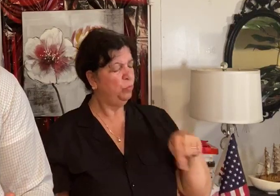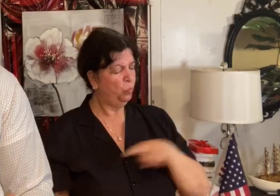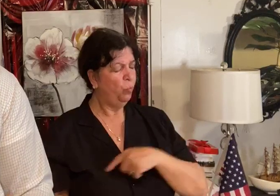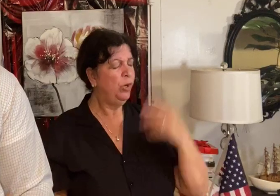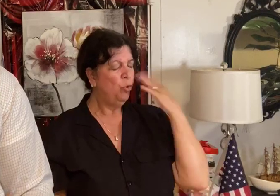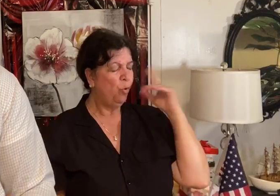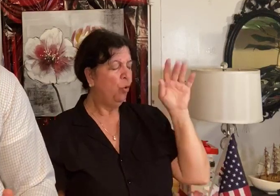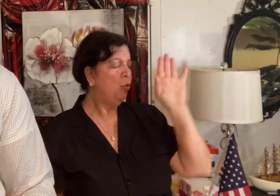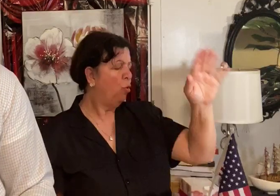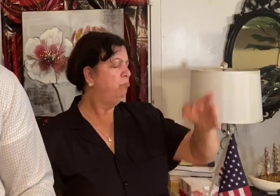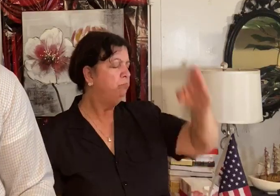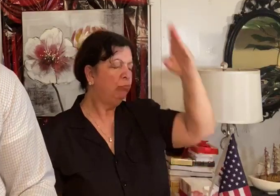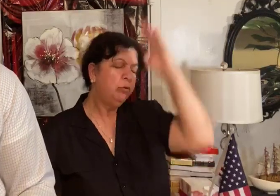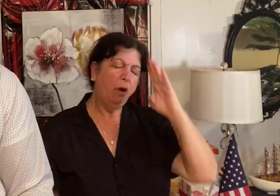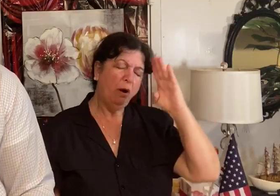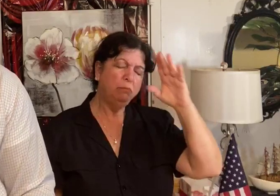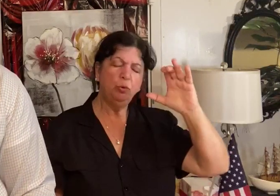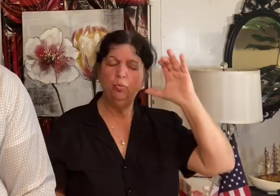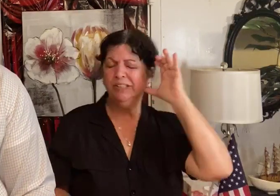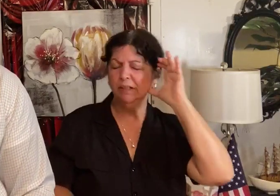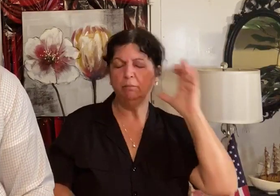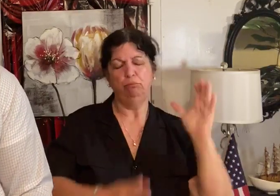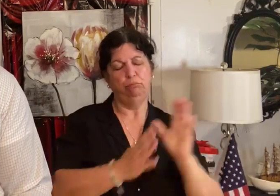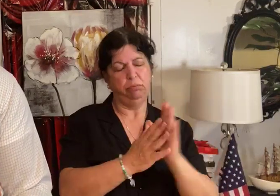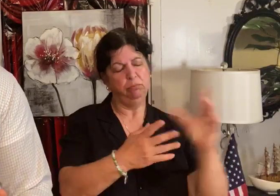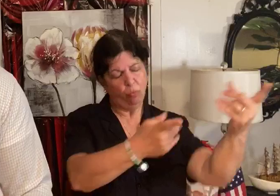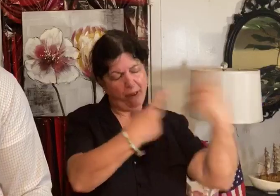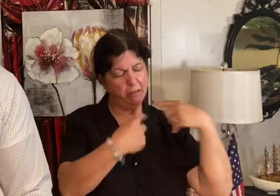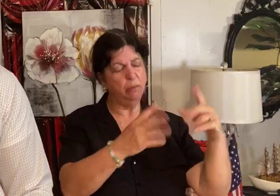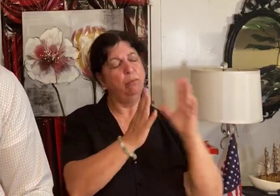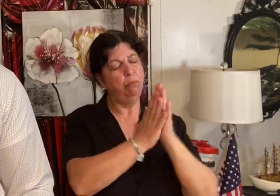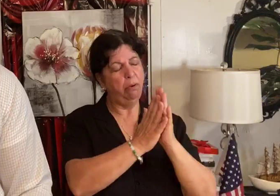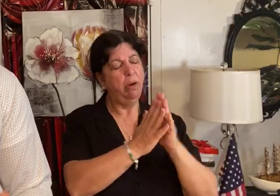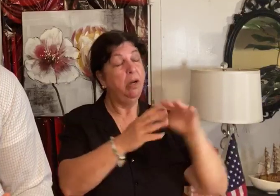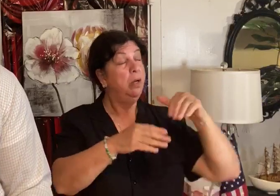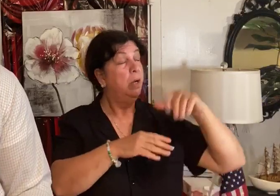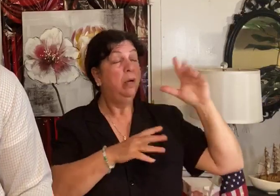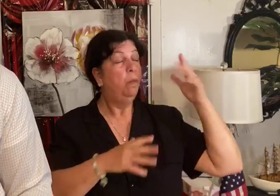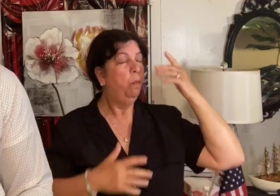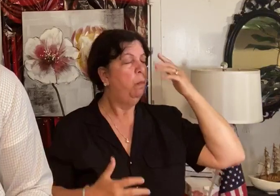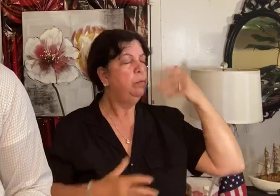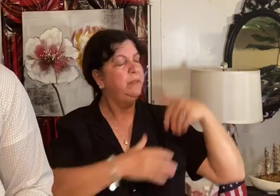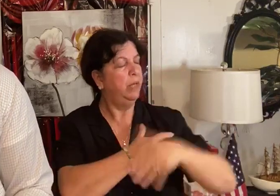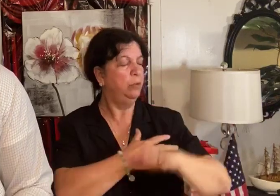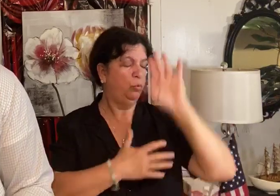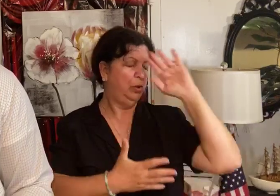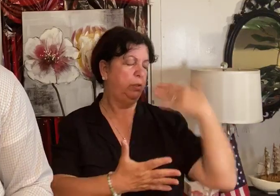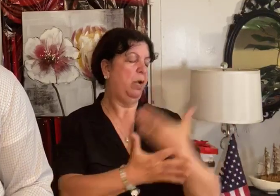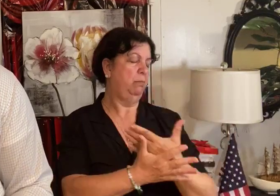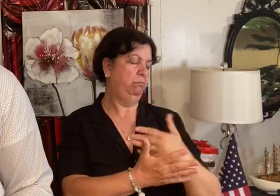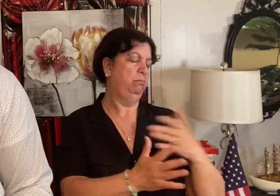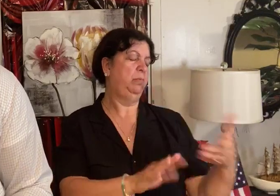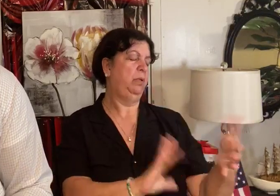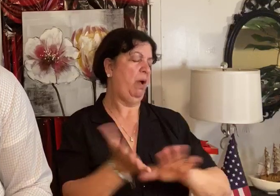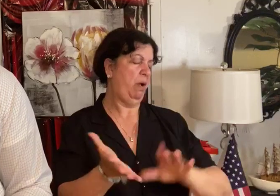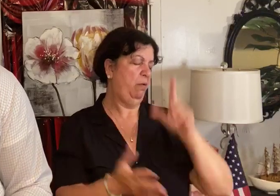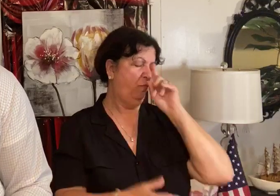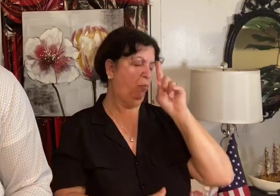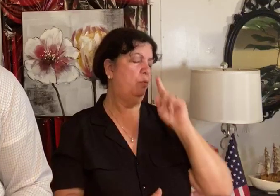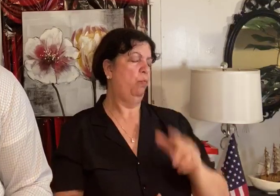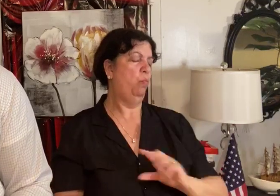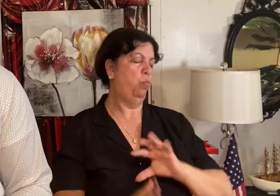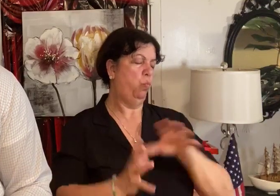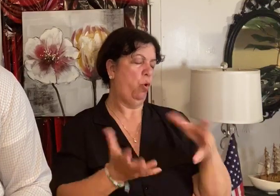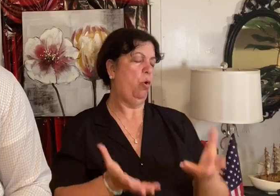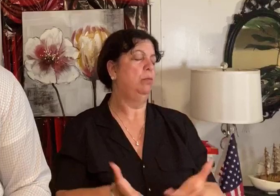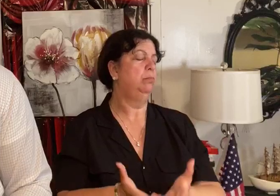you are the God who hears and answers prayer. And you sent your Son to give his life for the salvation of the world. We